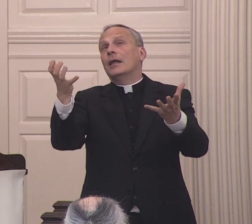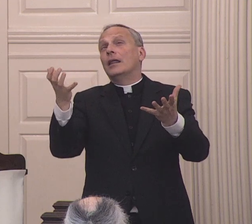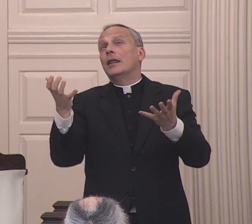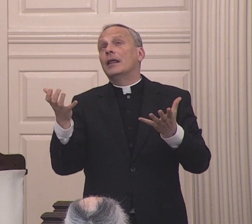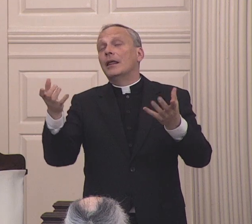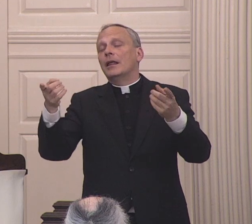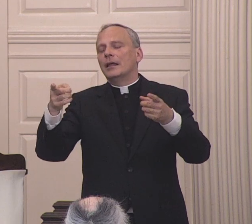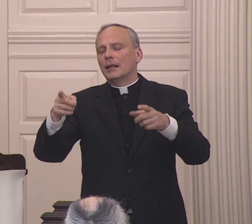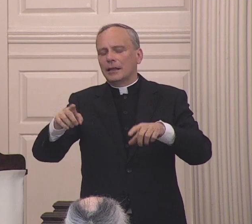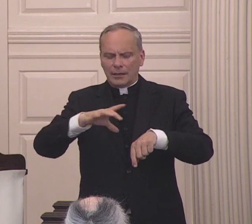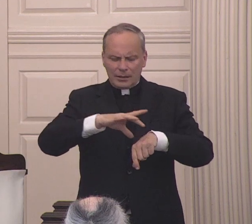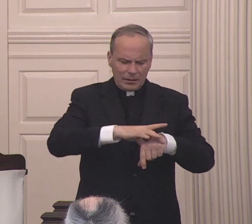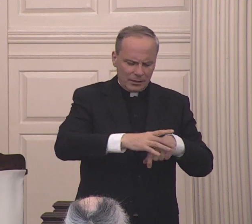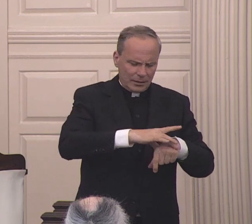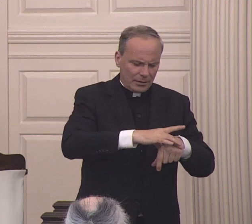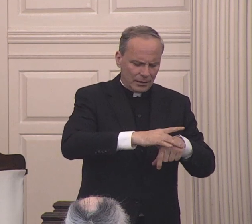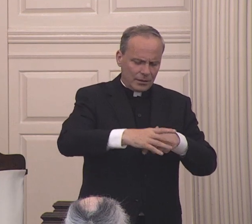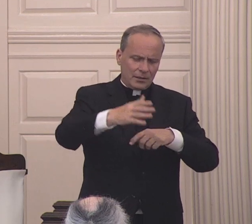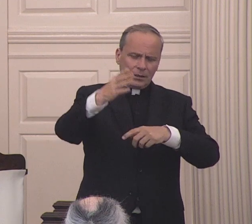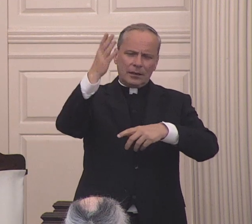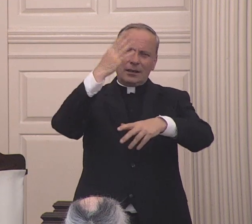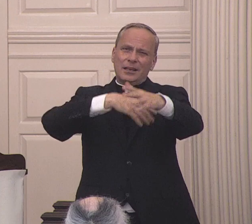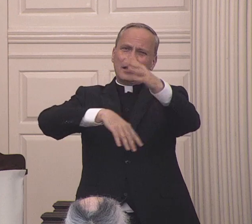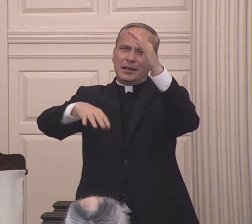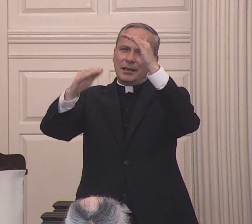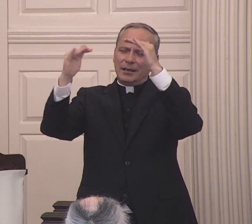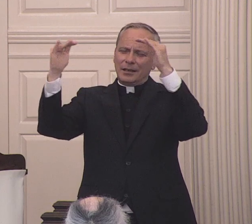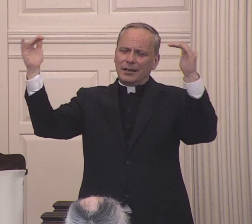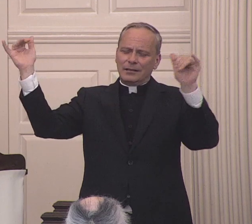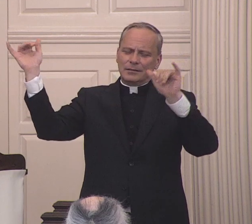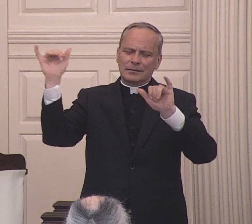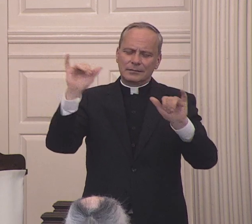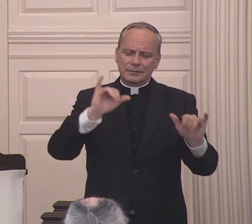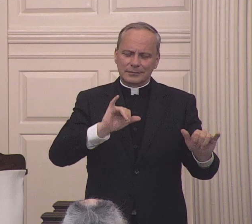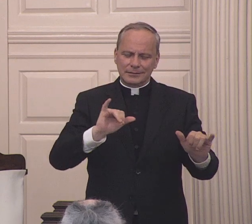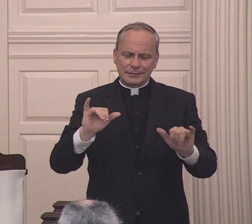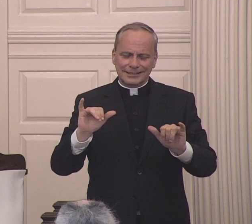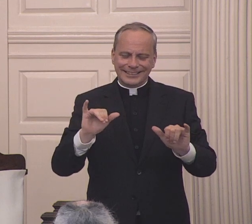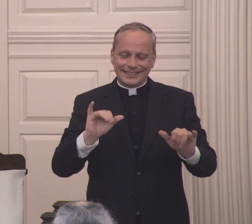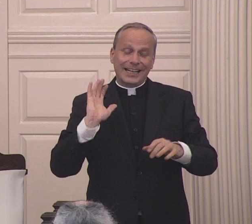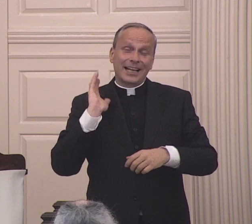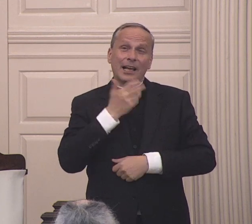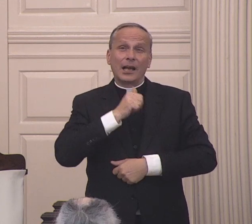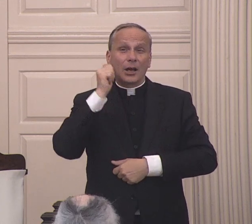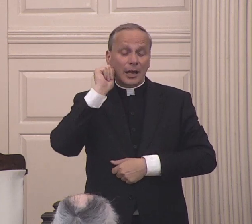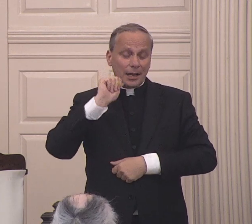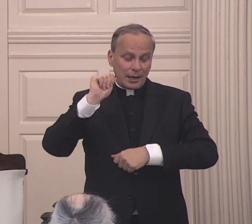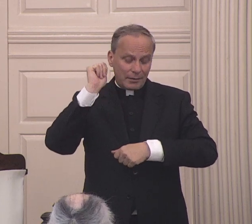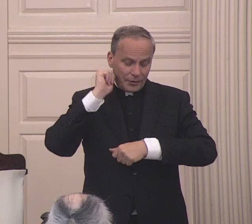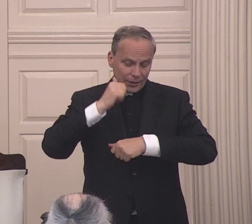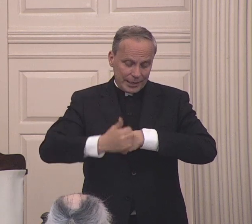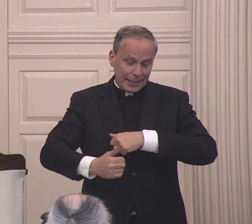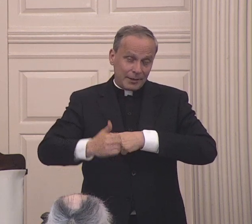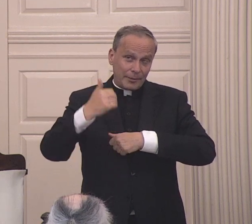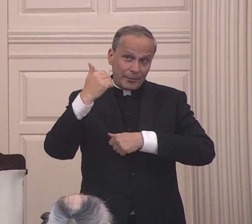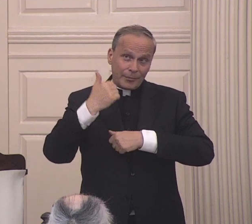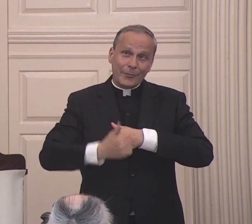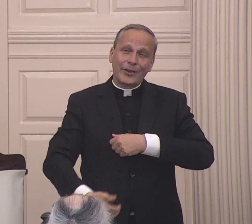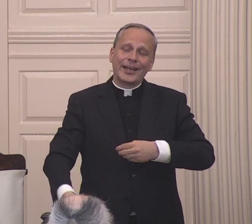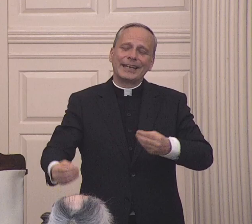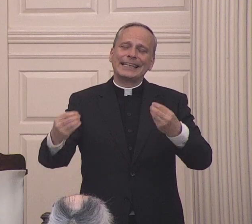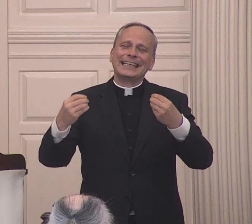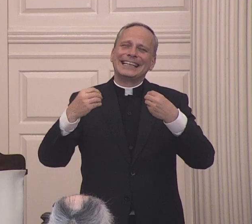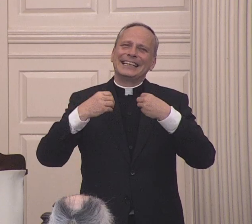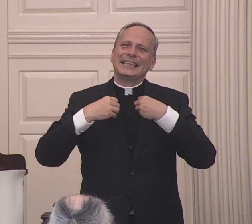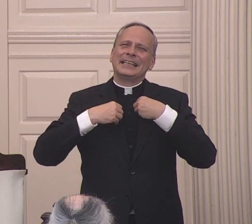come, thy will be done on earth as it is in heaven.